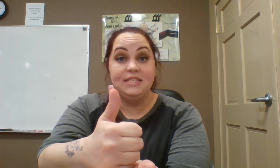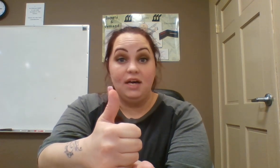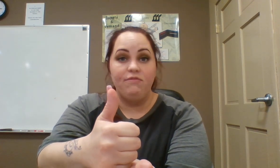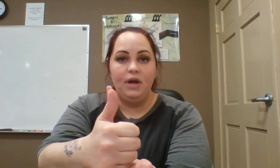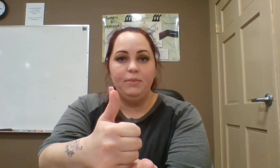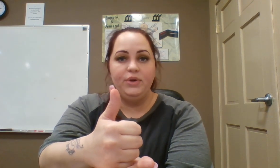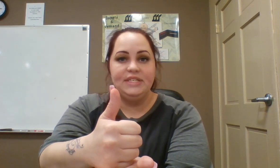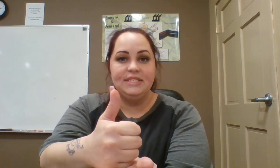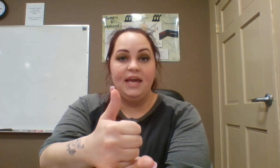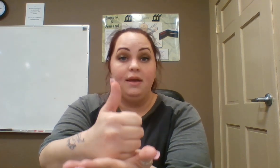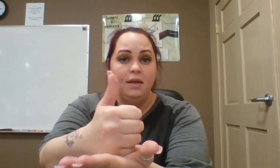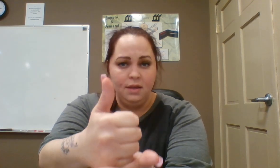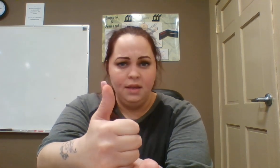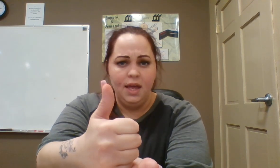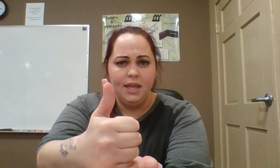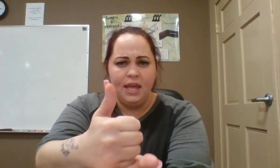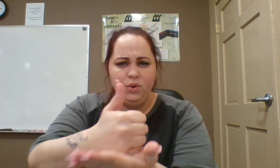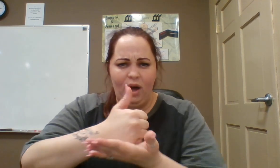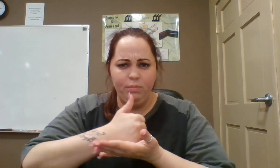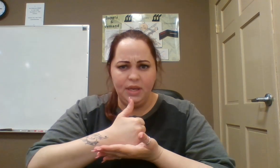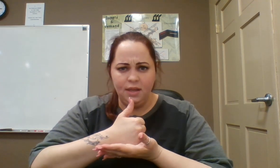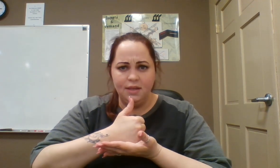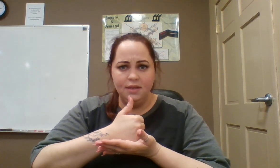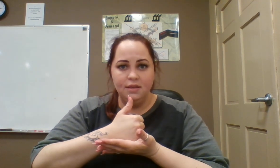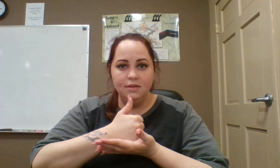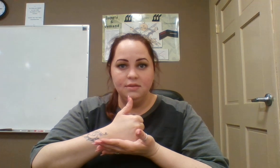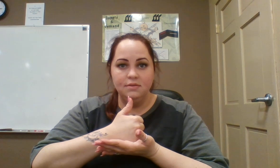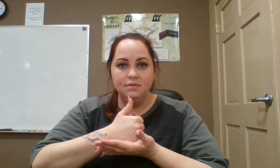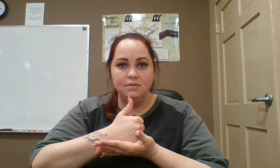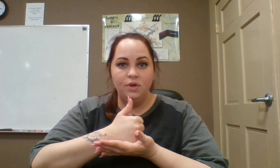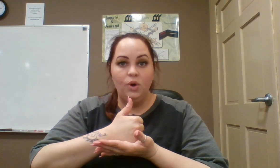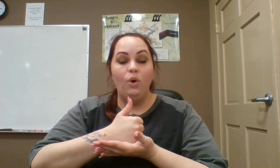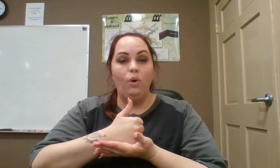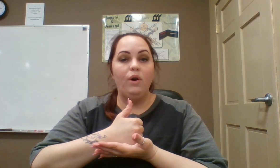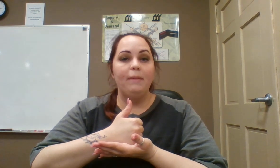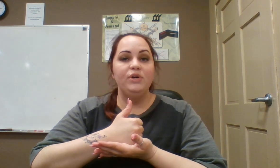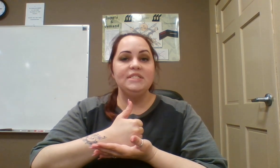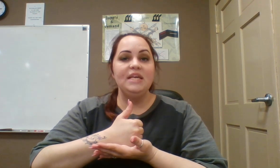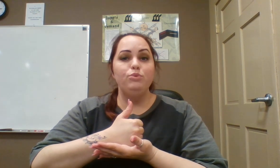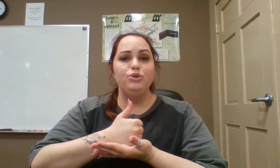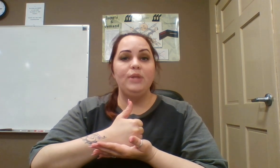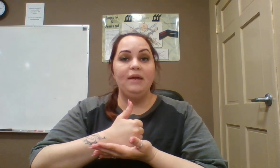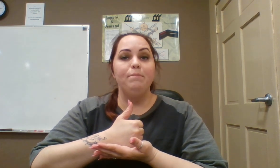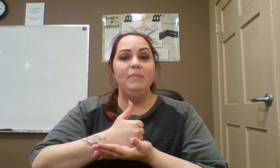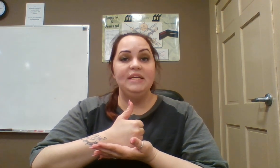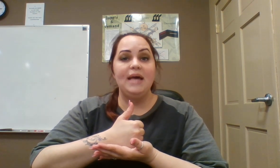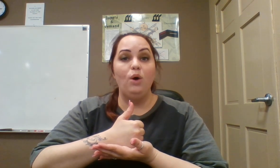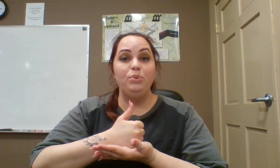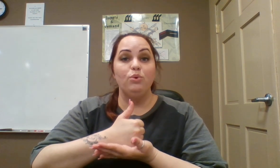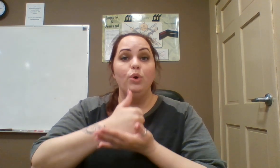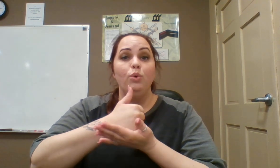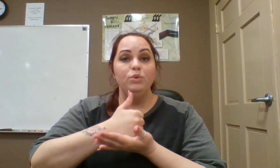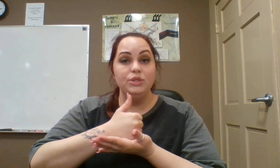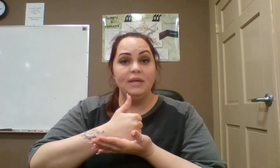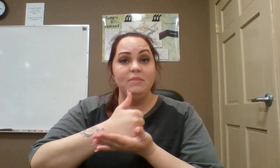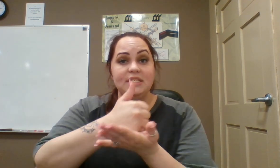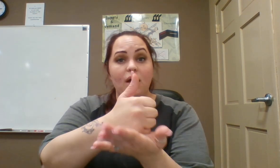myself. I'm going to say, can you help me? Or I'm going to say, would you like me to help you? Would you like me to help